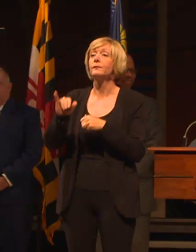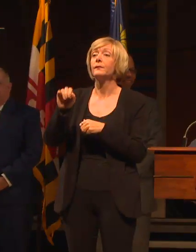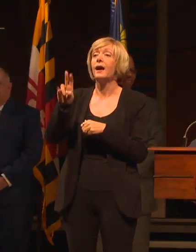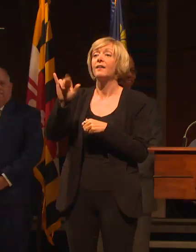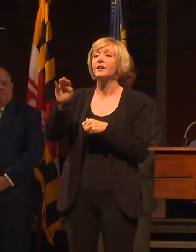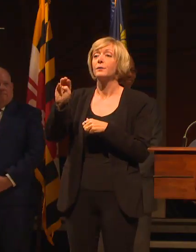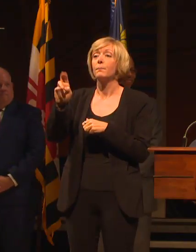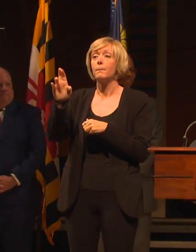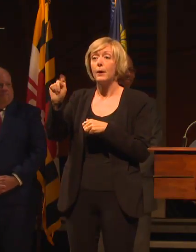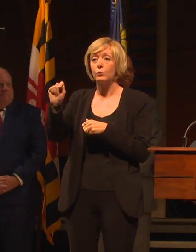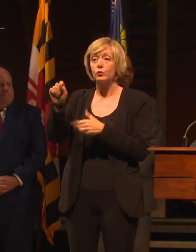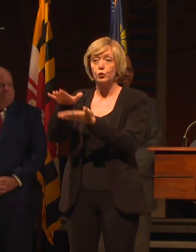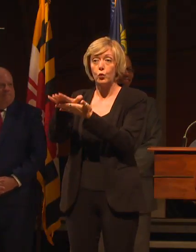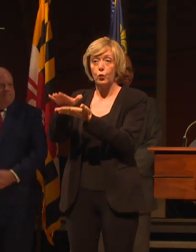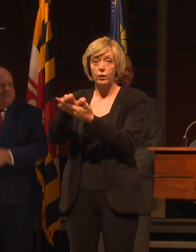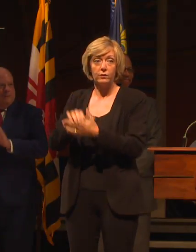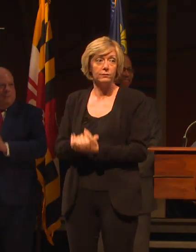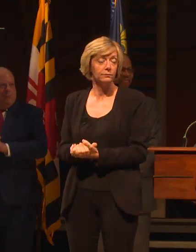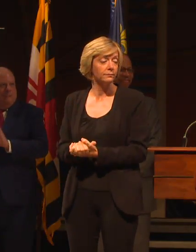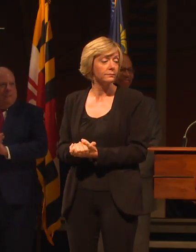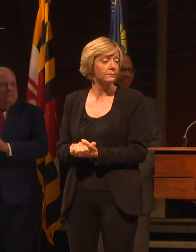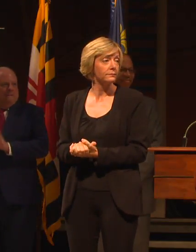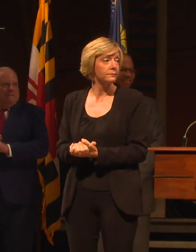Ivy Mountain School.